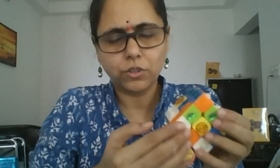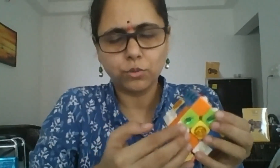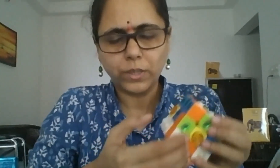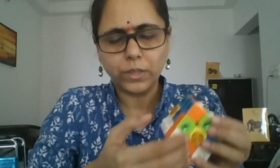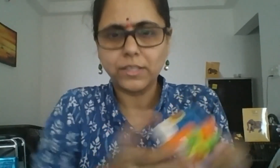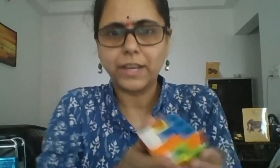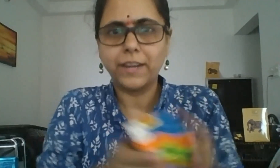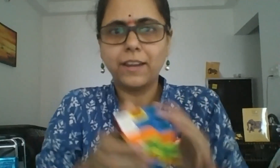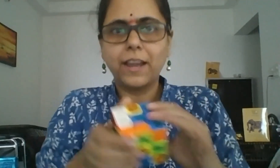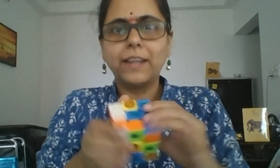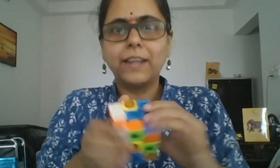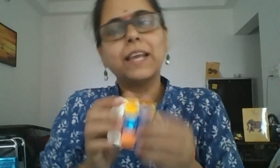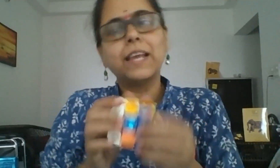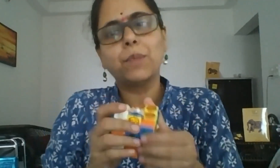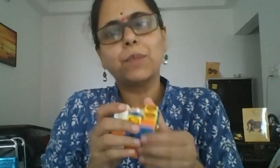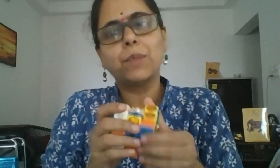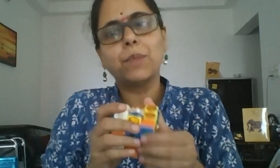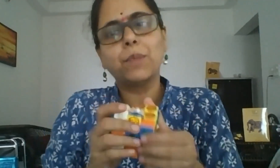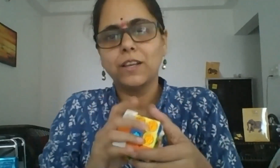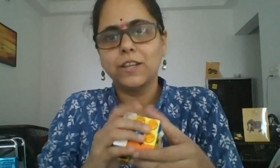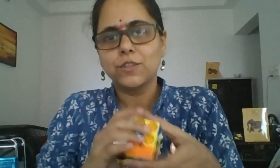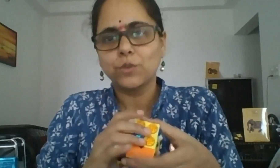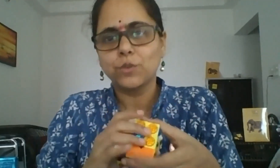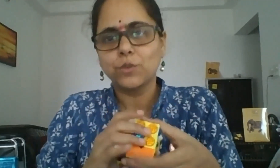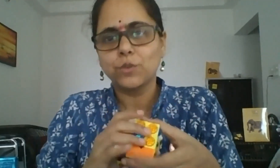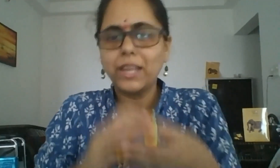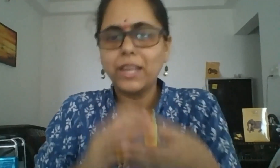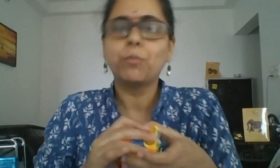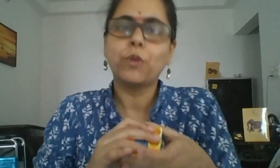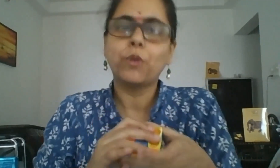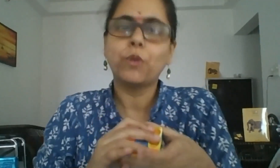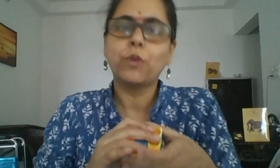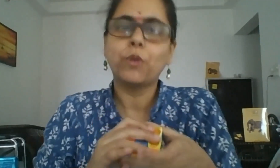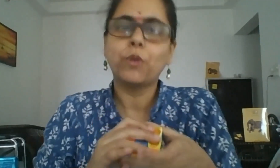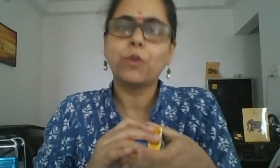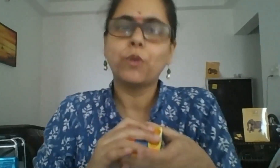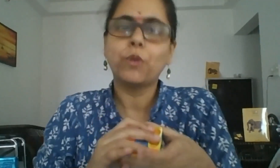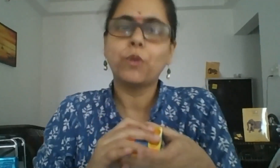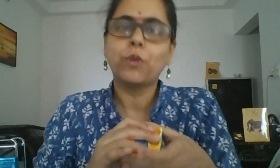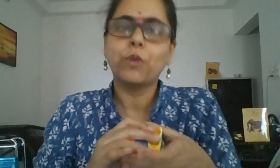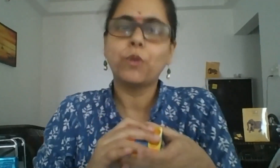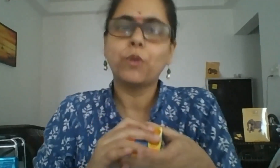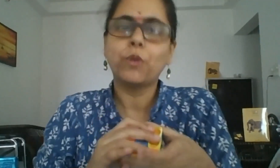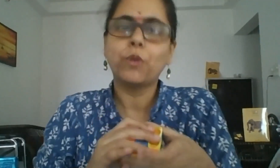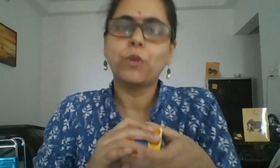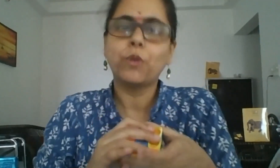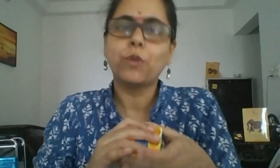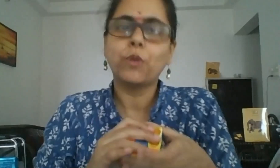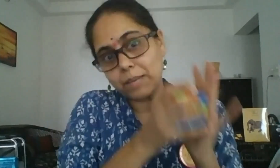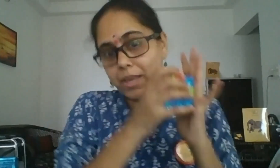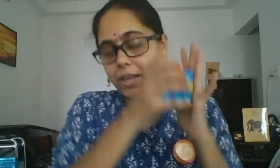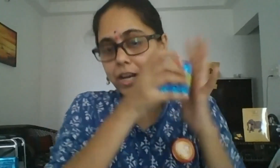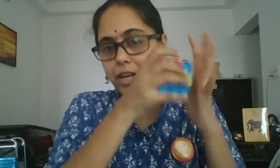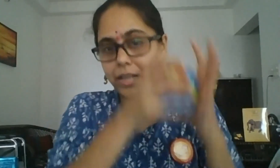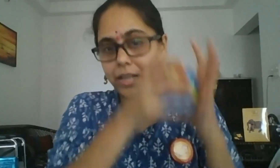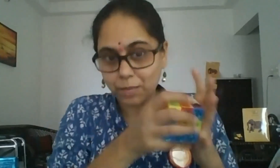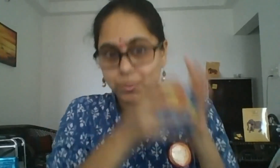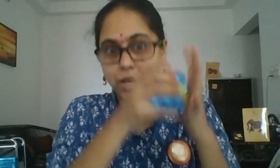one side, and then I play. So it's very important that thinking how we can make our games, our